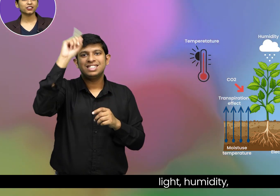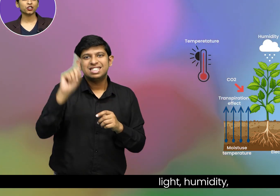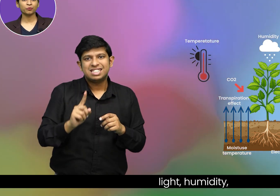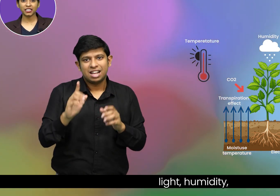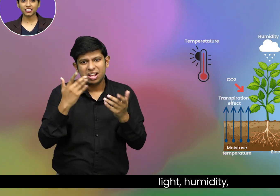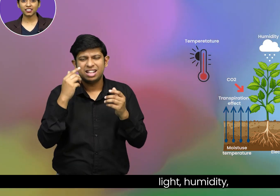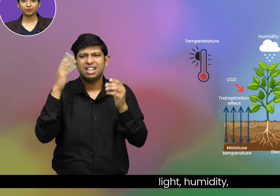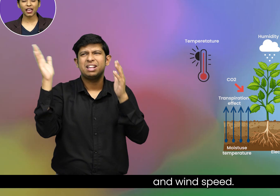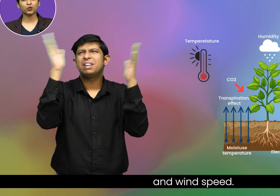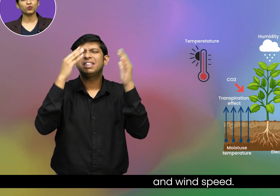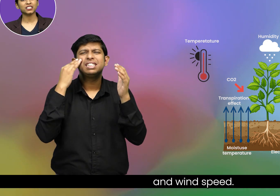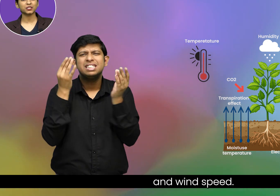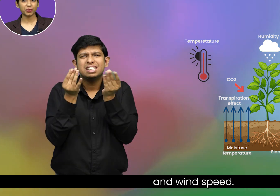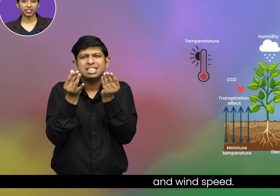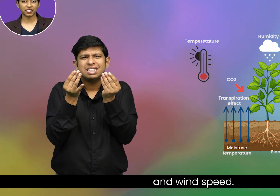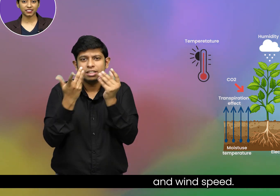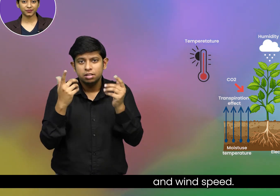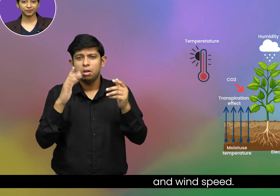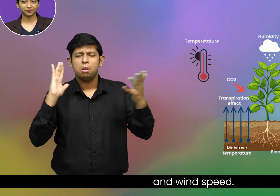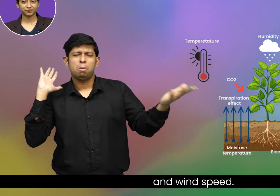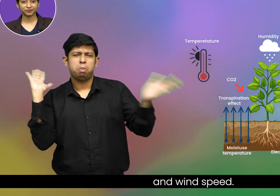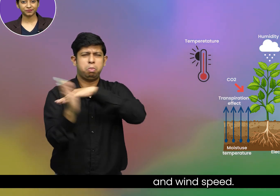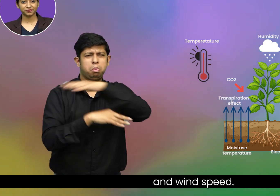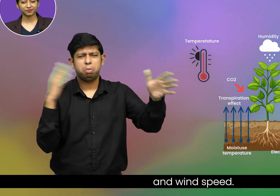light, humidity, and wind speed.